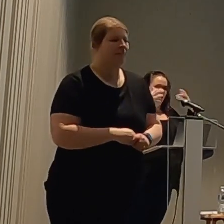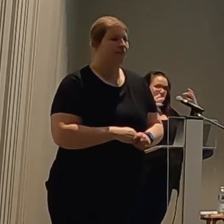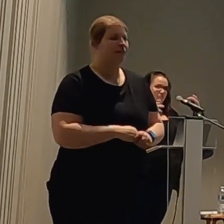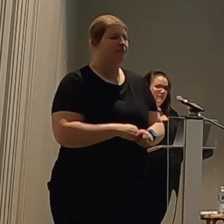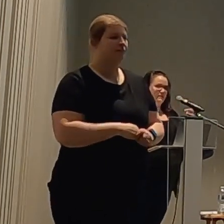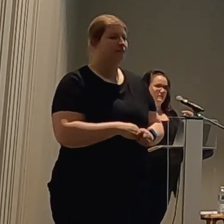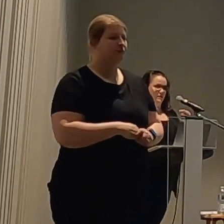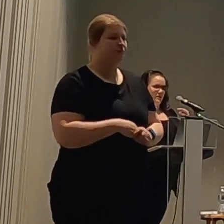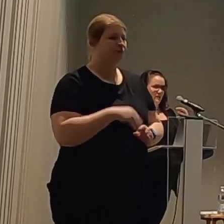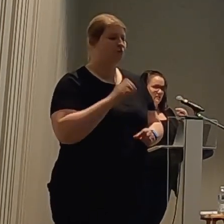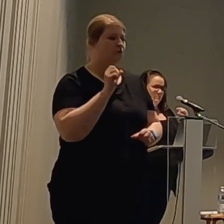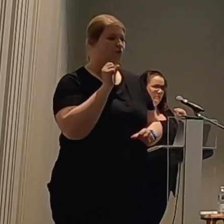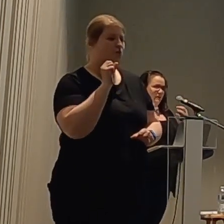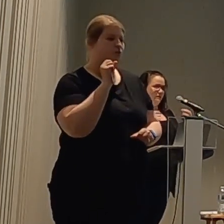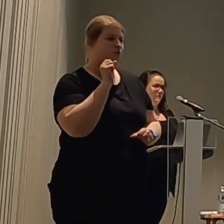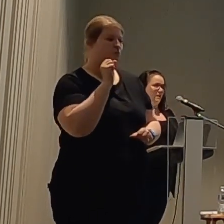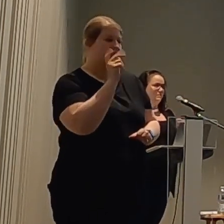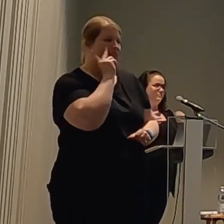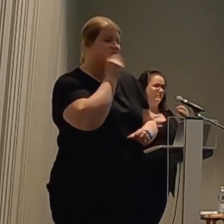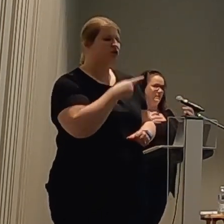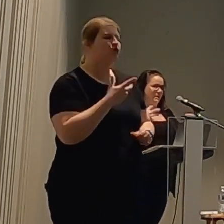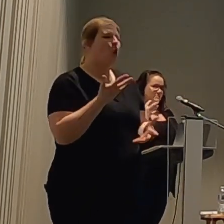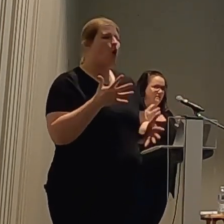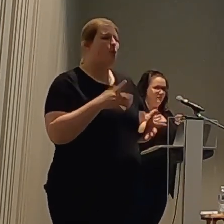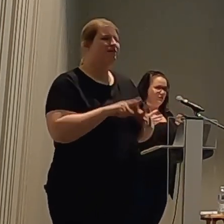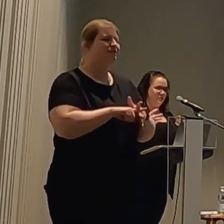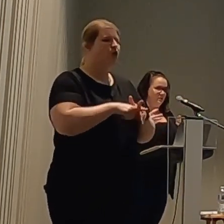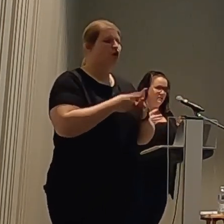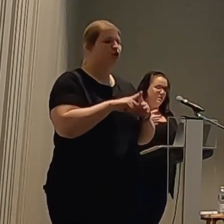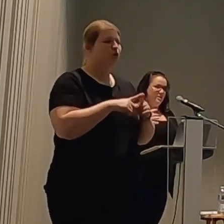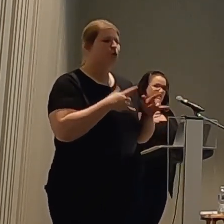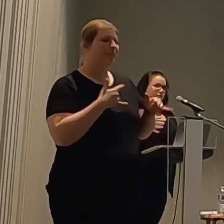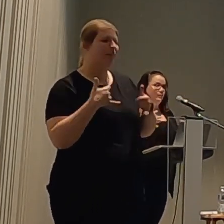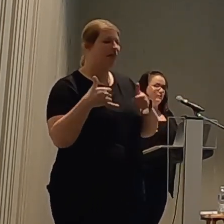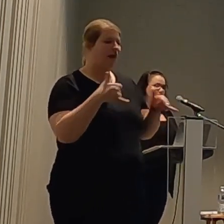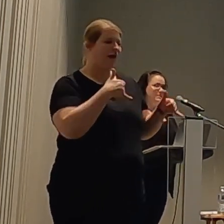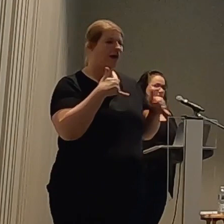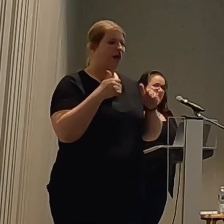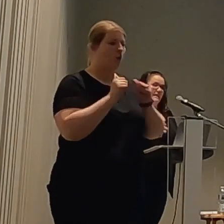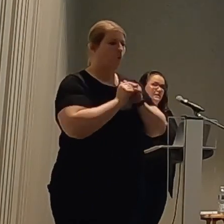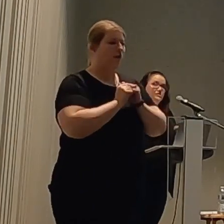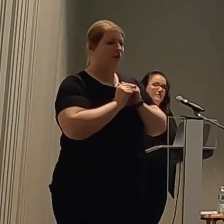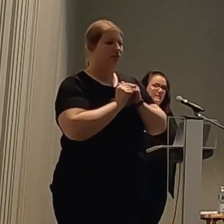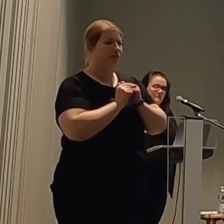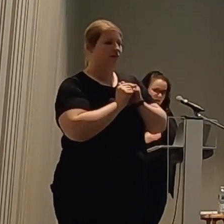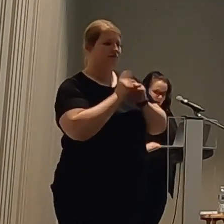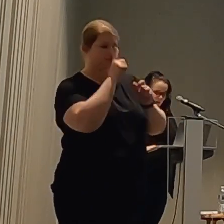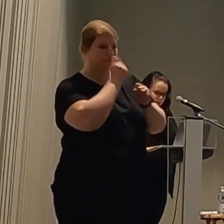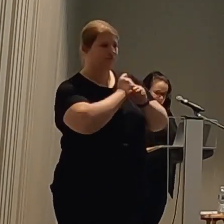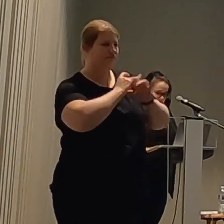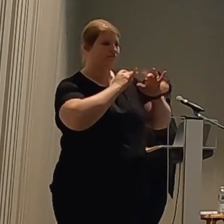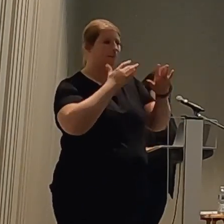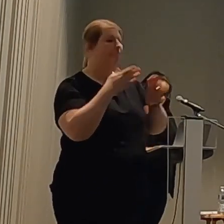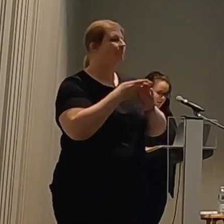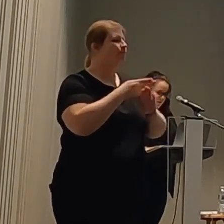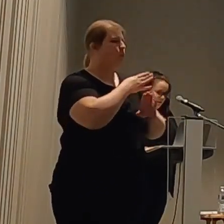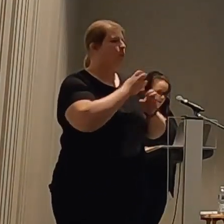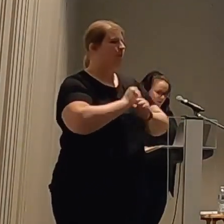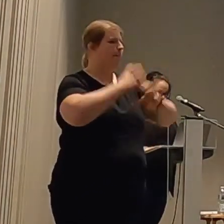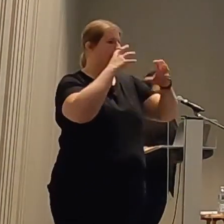that he's already starting to play around with the composition before the bombing actually even